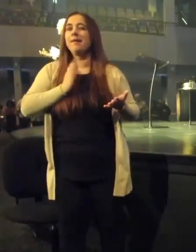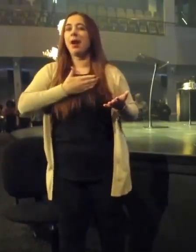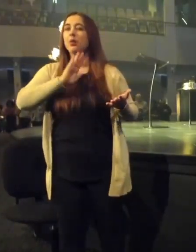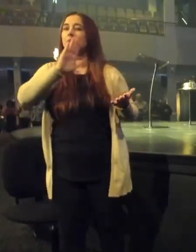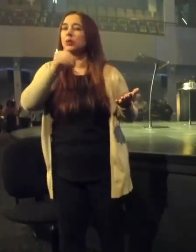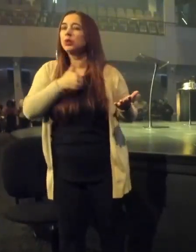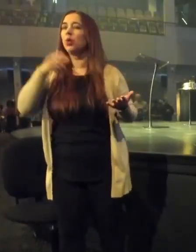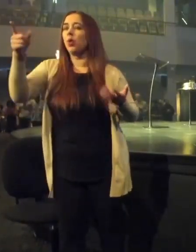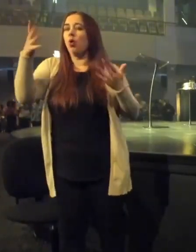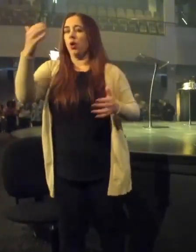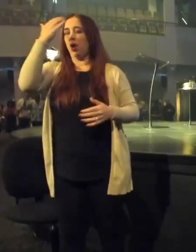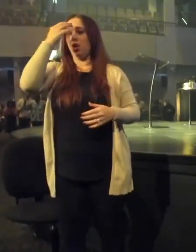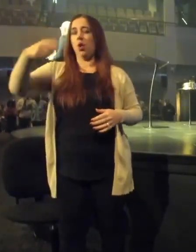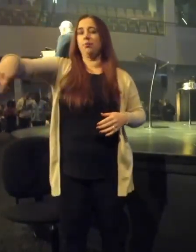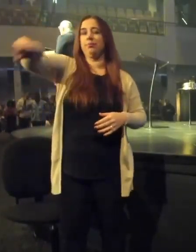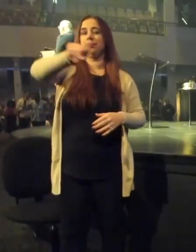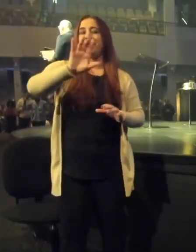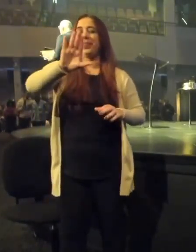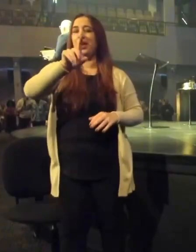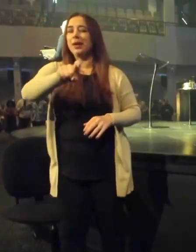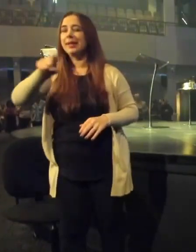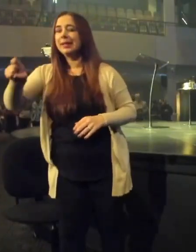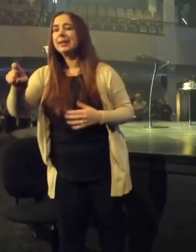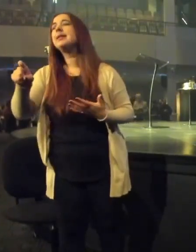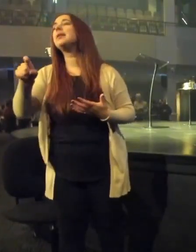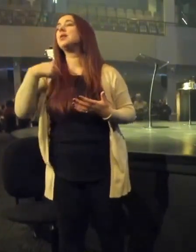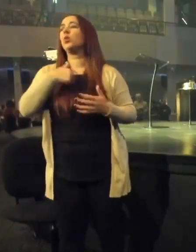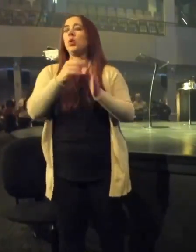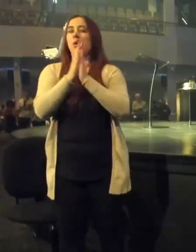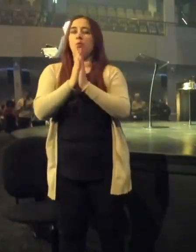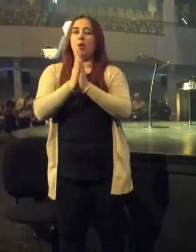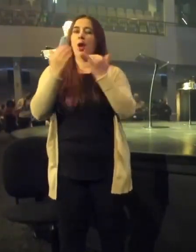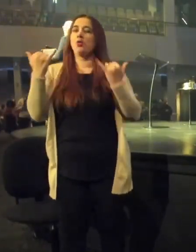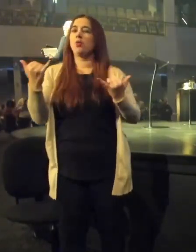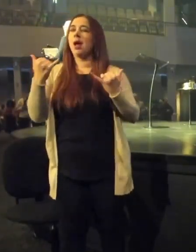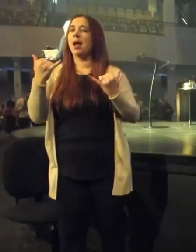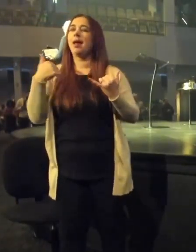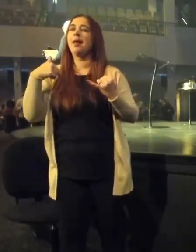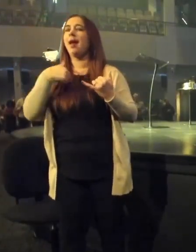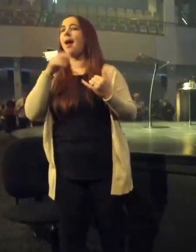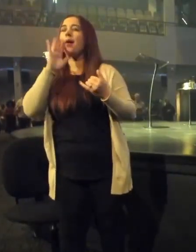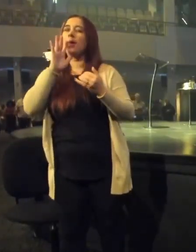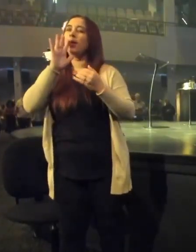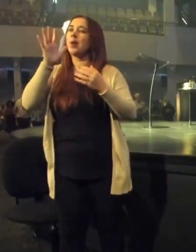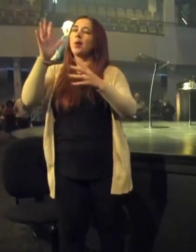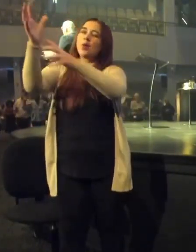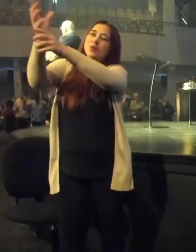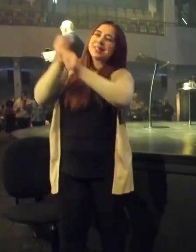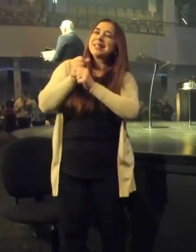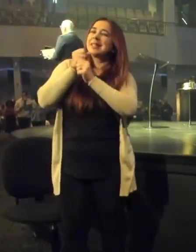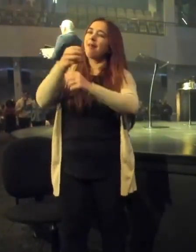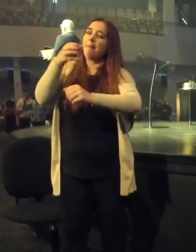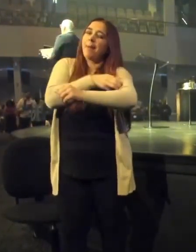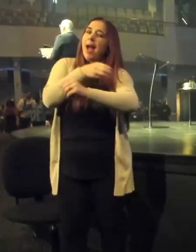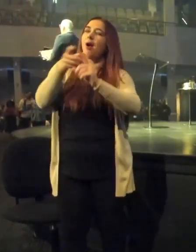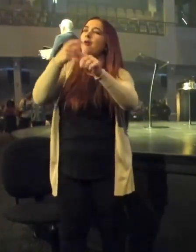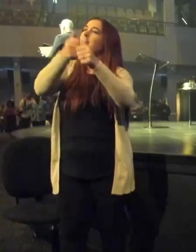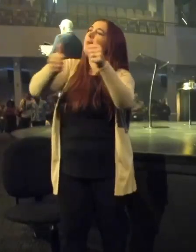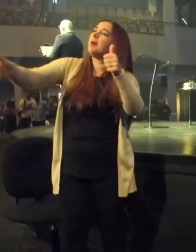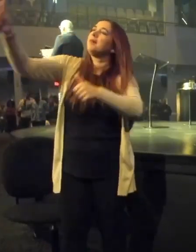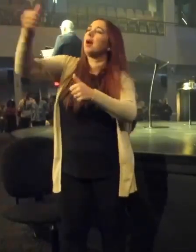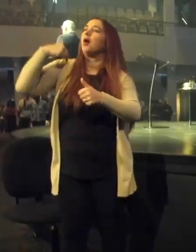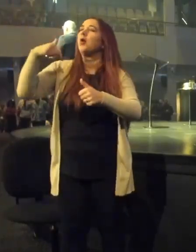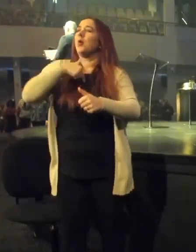the need of every heart and every life. We pray that in this moment that we would be infused with power from on high, that we will know that you are